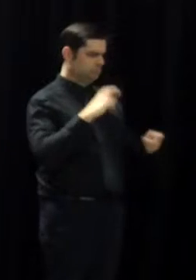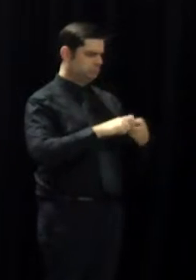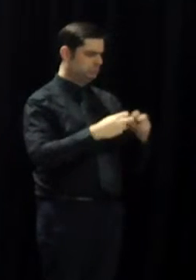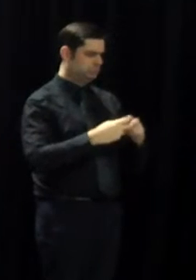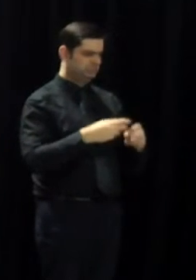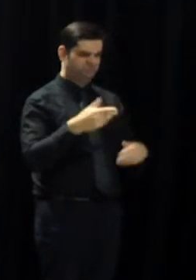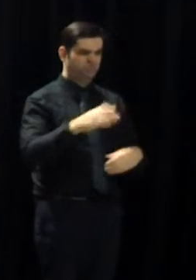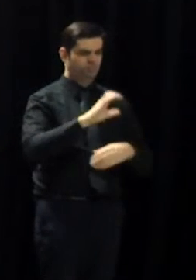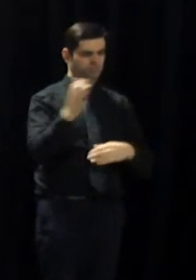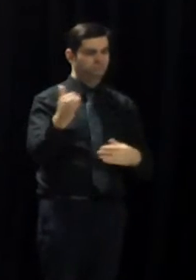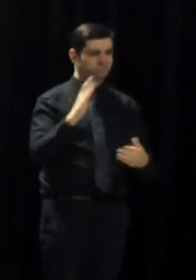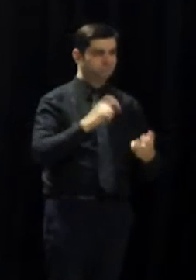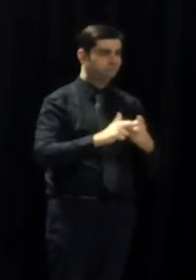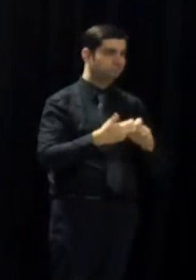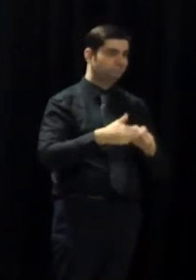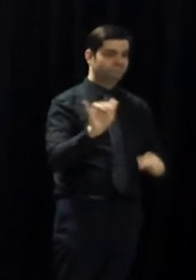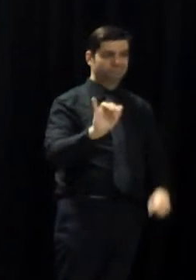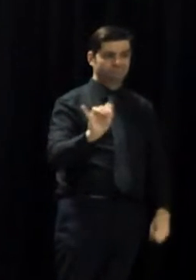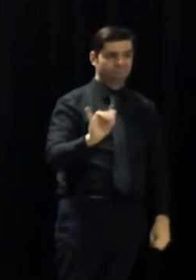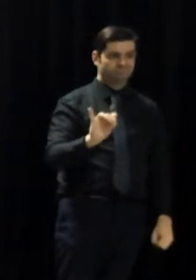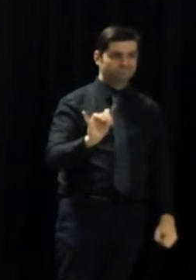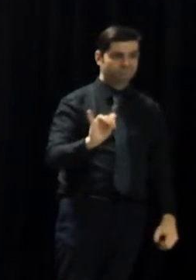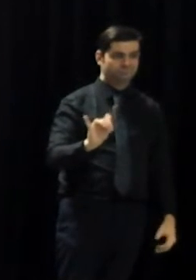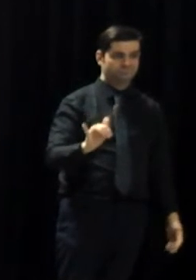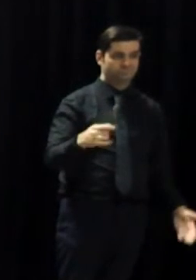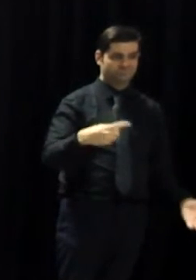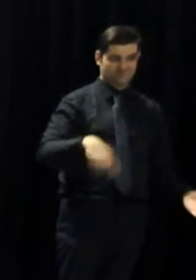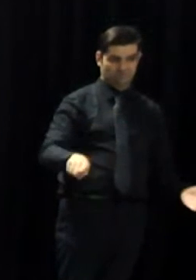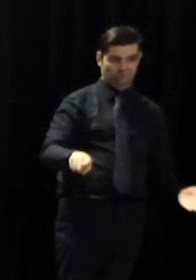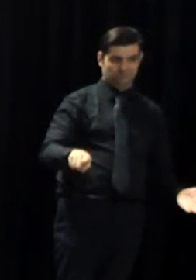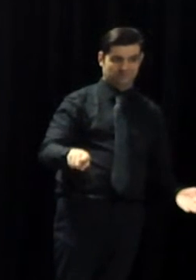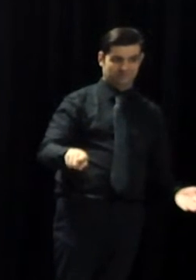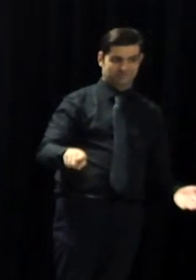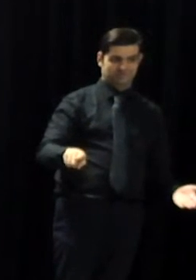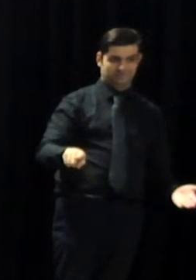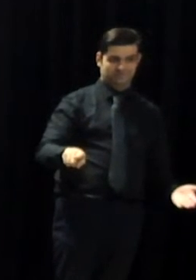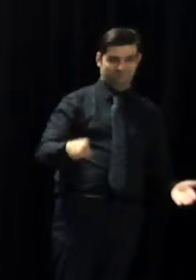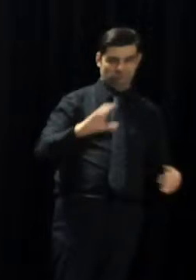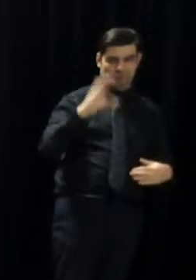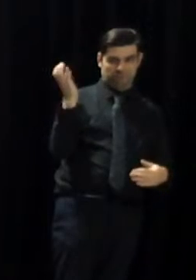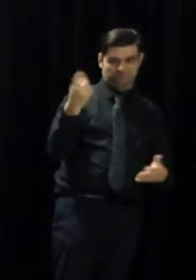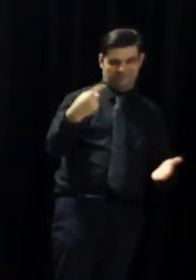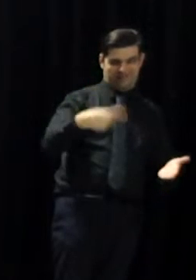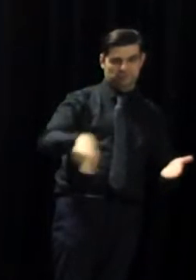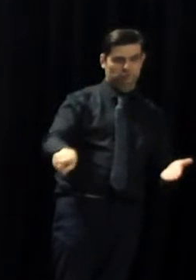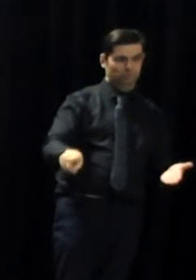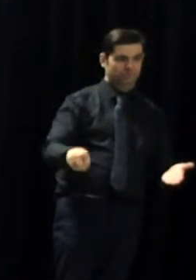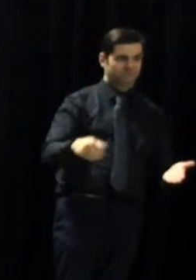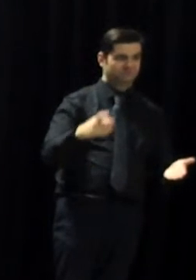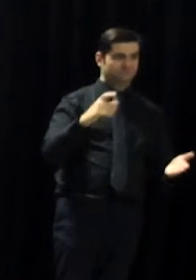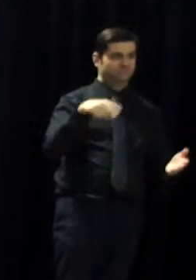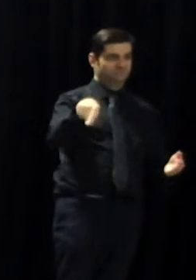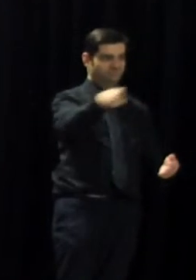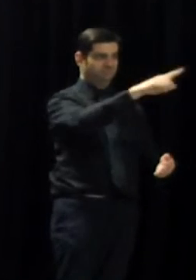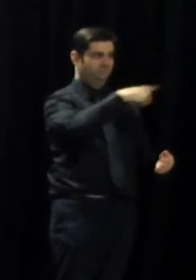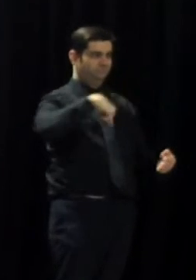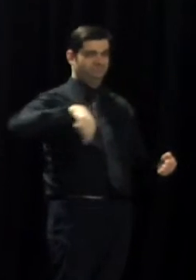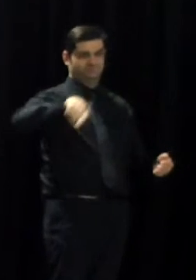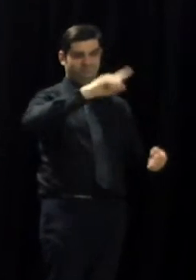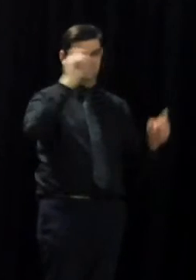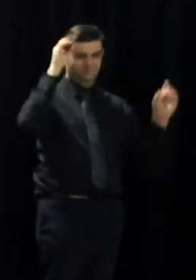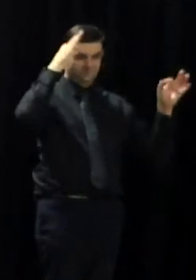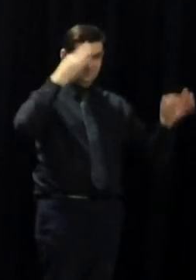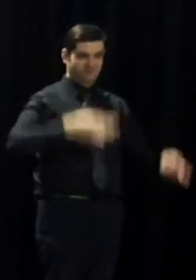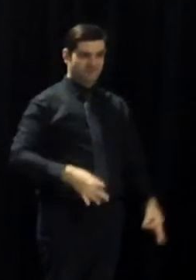next Tuesday, that's probably not good enough going into Friday. Christmas Eve, yeah, if you want to go